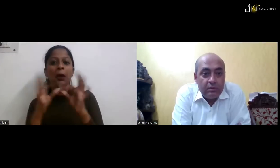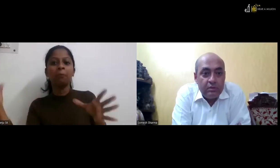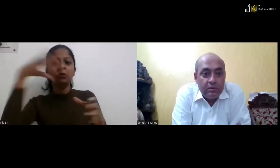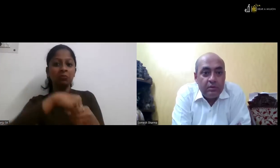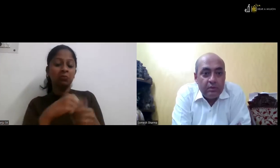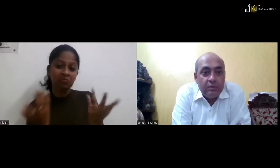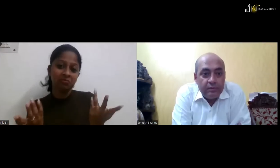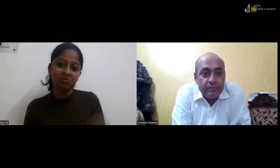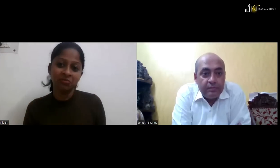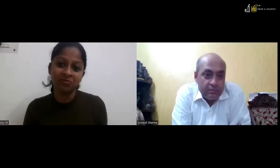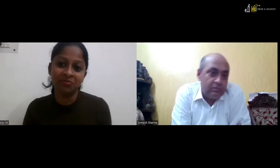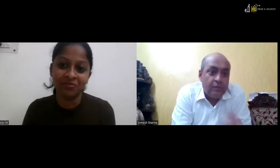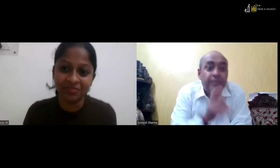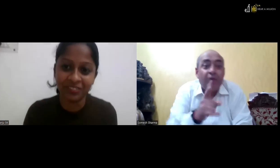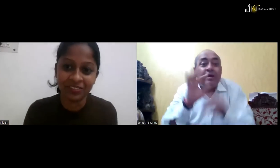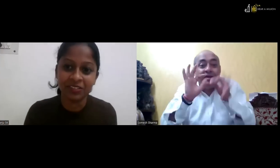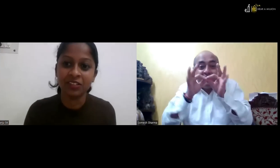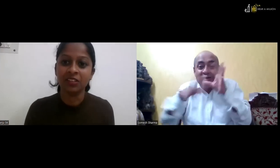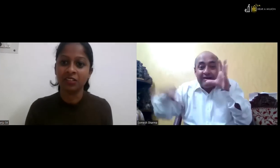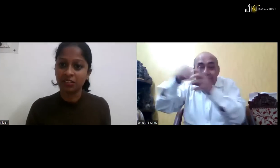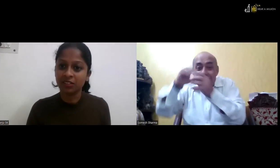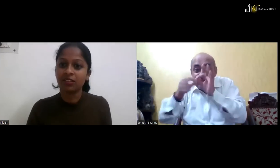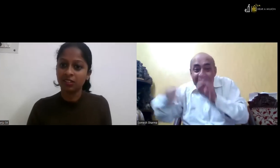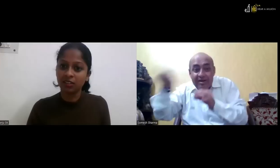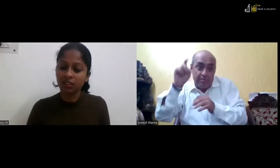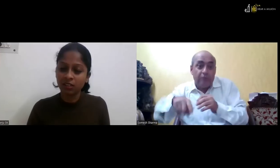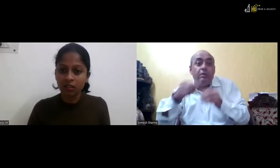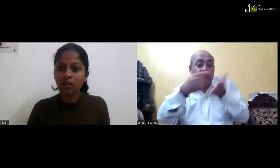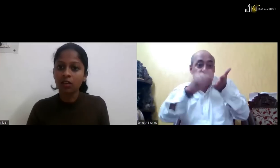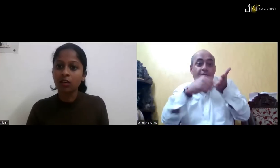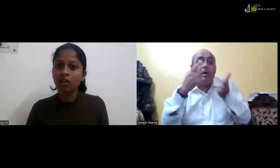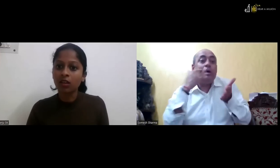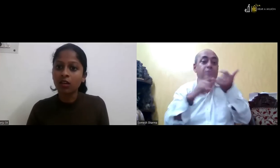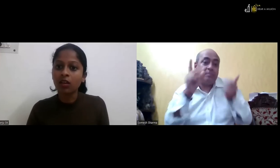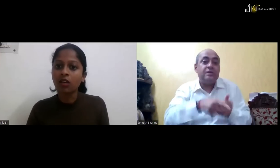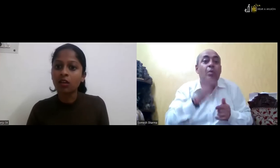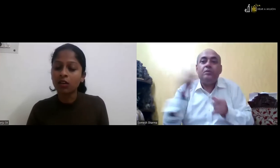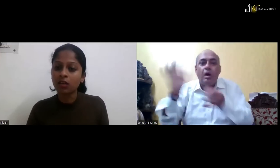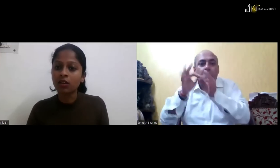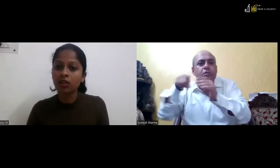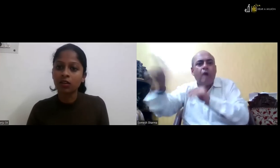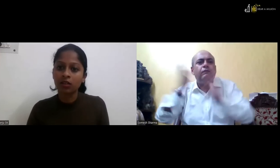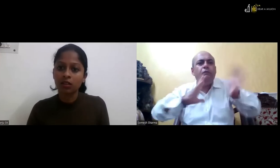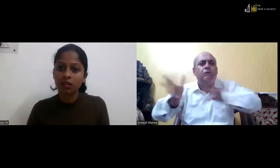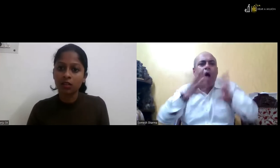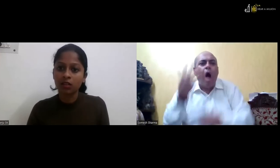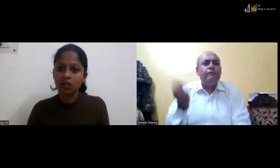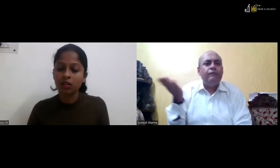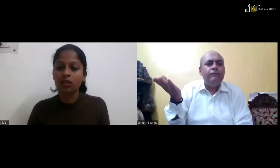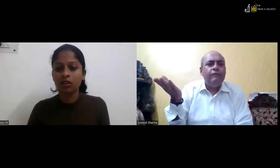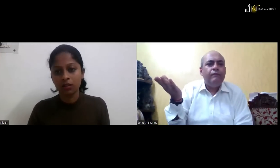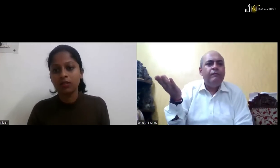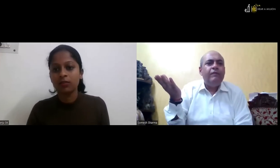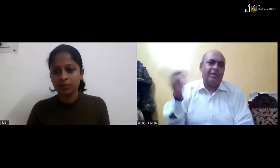the census data, government can get engaged and can get fully aware about the interpreters and can engage them as well? So yes,